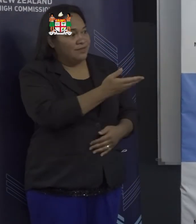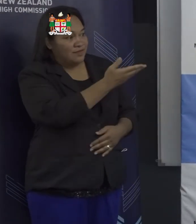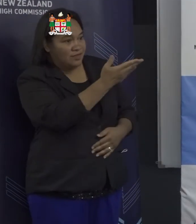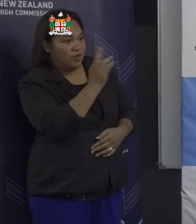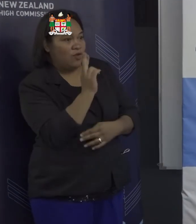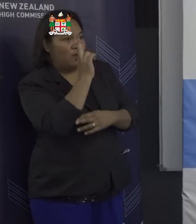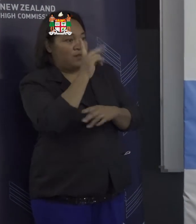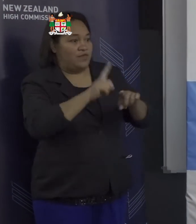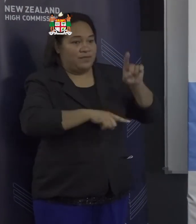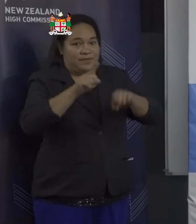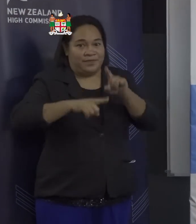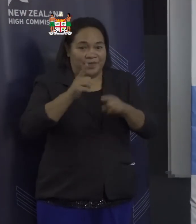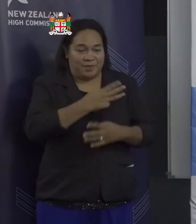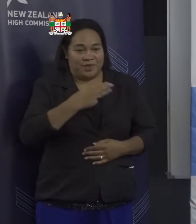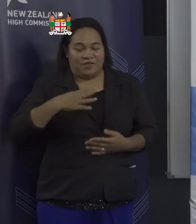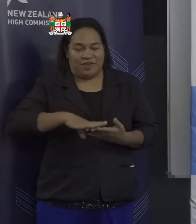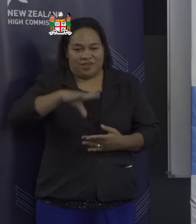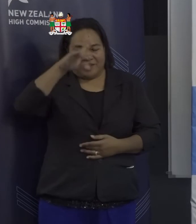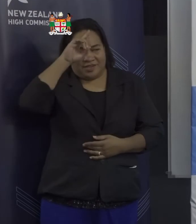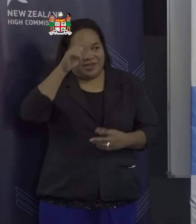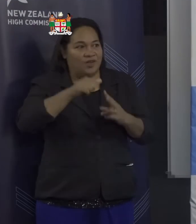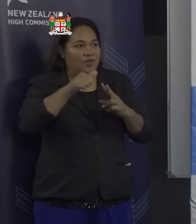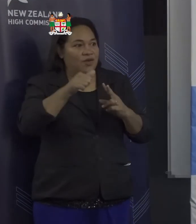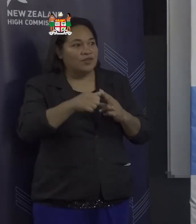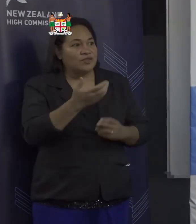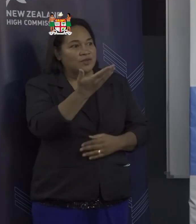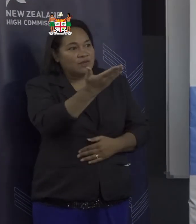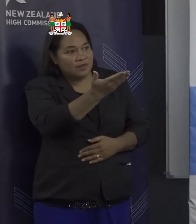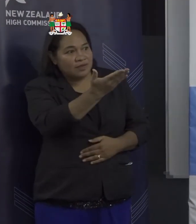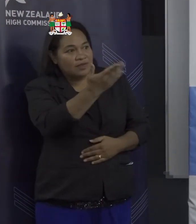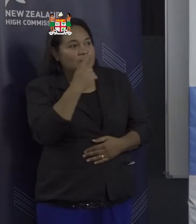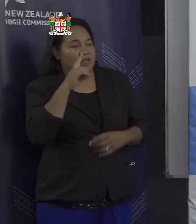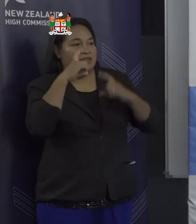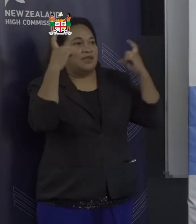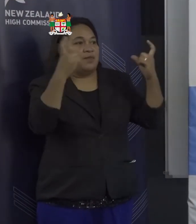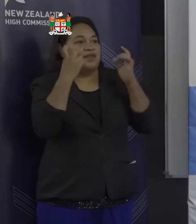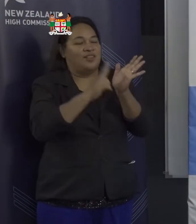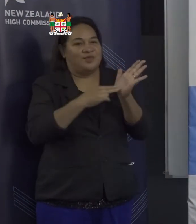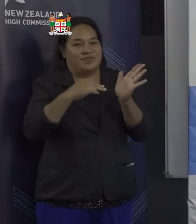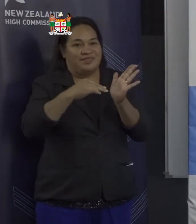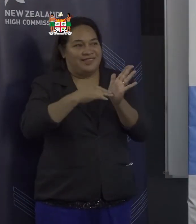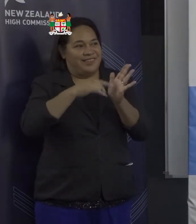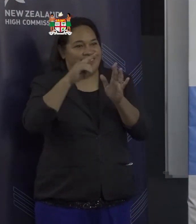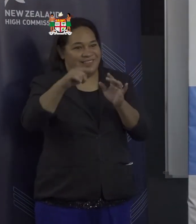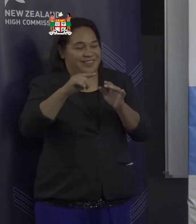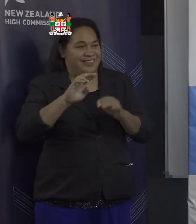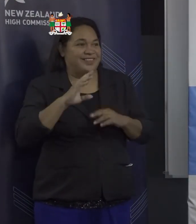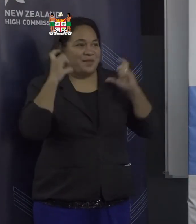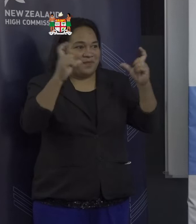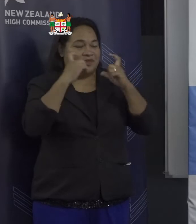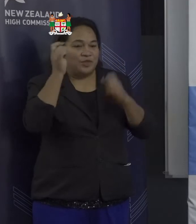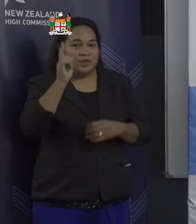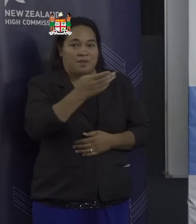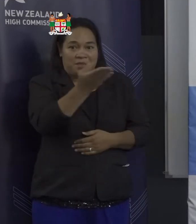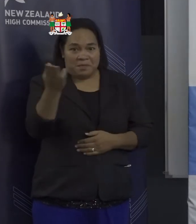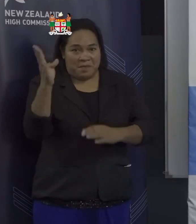Singh, and in absentia, Lady June Hillary, who I know is celebrating Auckland anniversary today as well. Members of the media